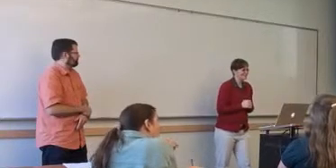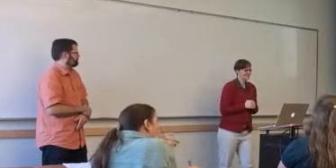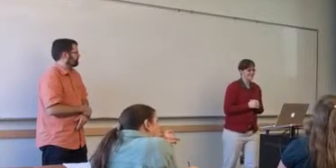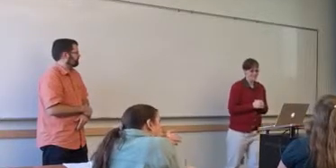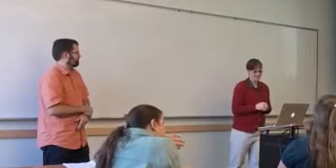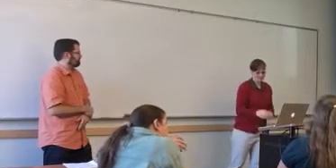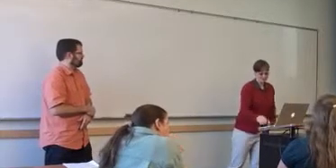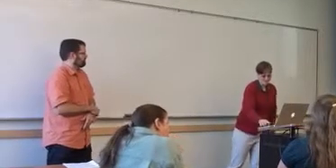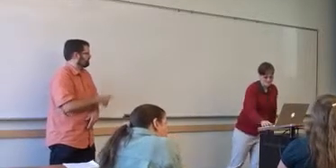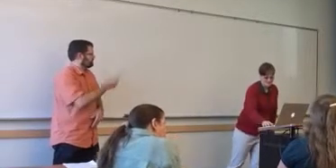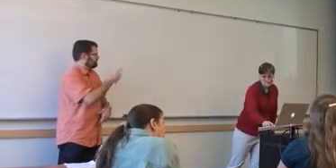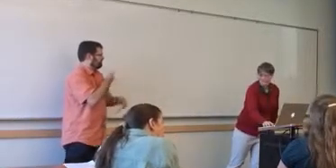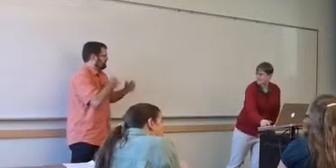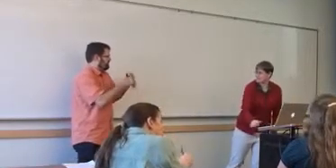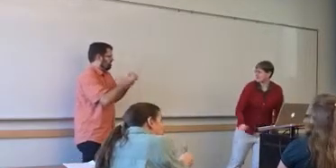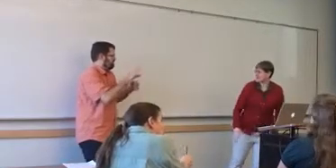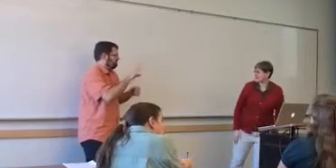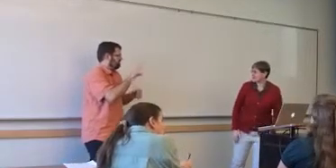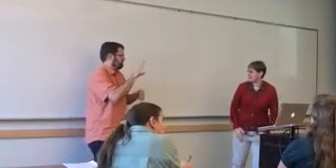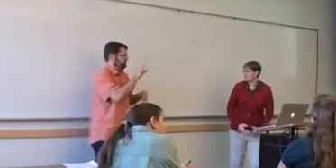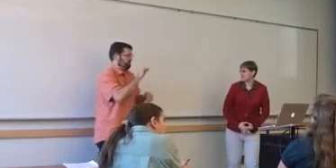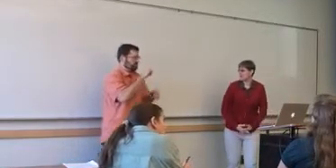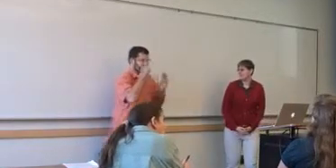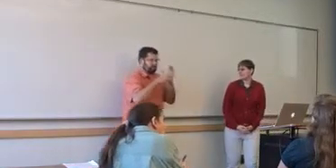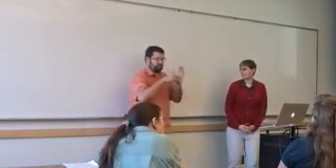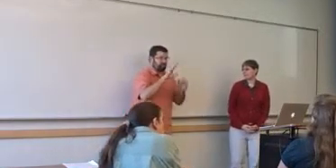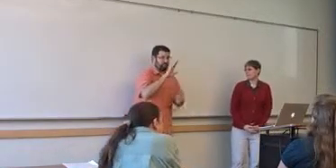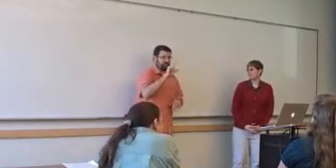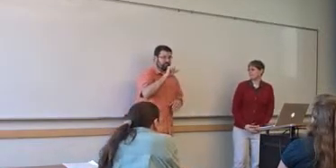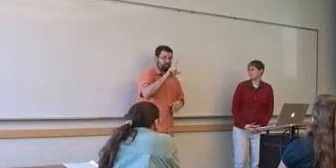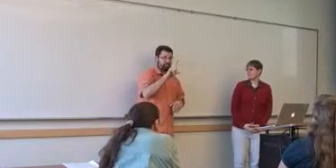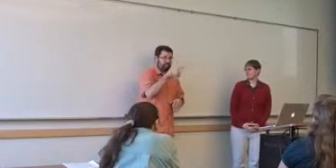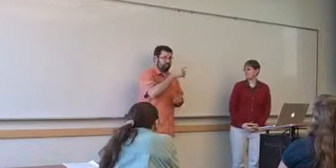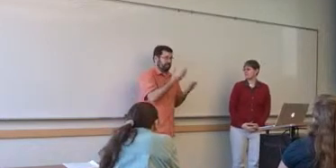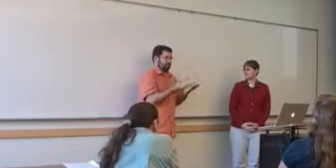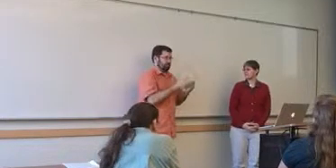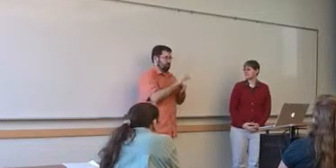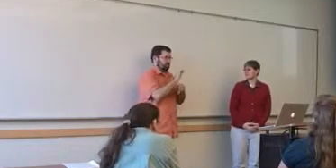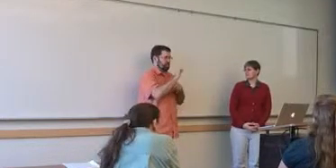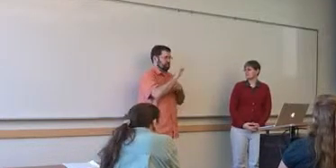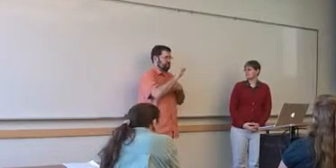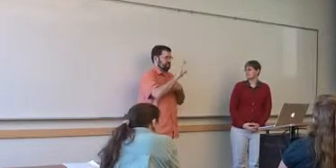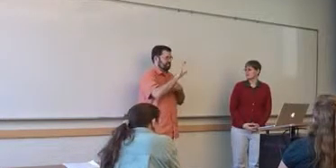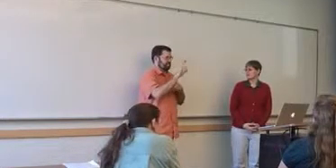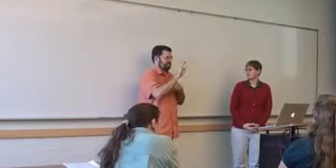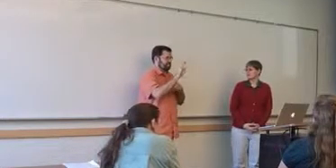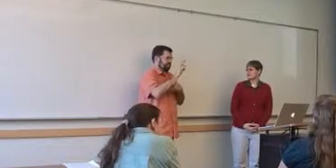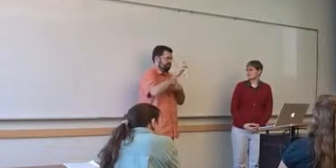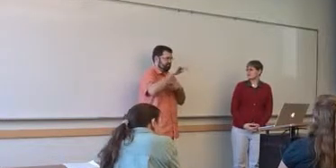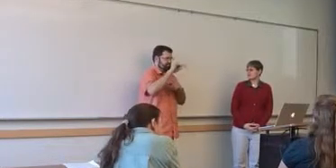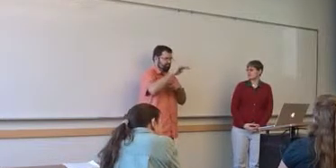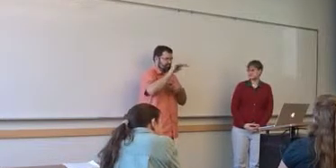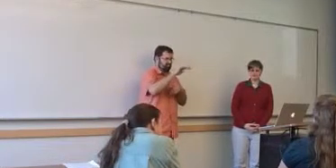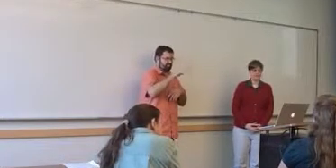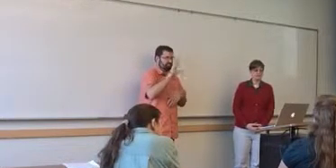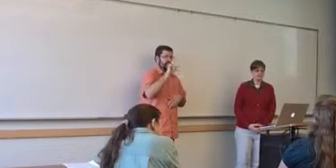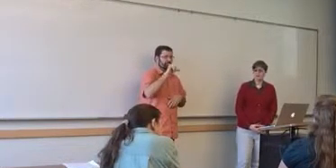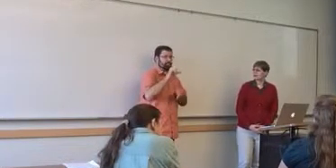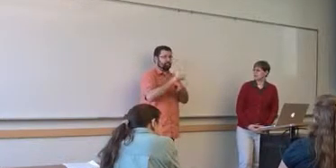that sign language is not universal. I want to add an example. So like British Sign Language, you've probably seen our alphabet, you spell on